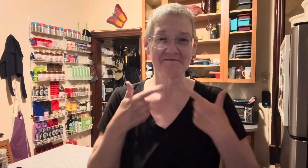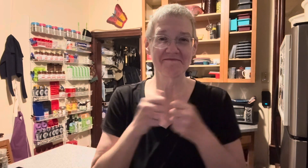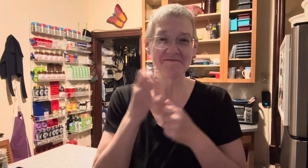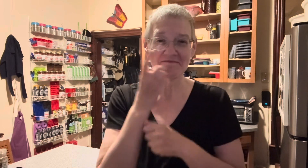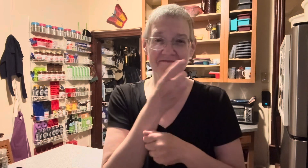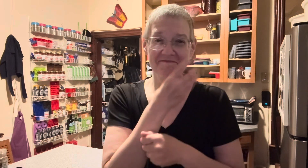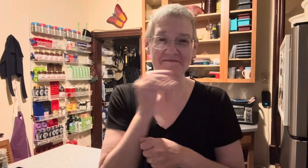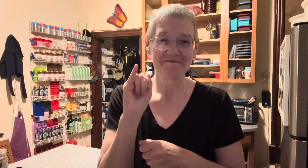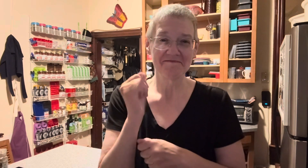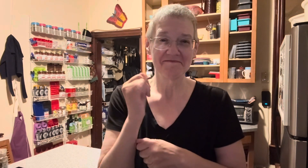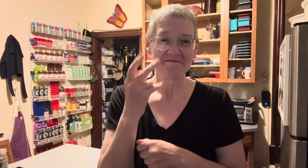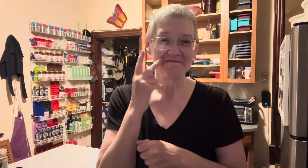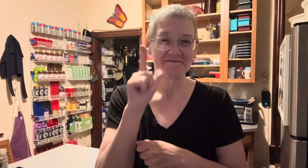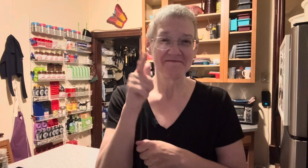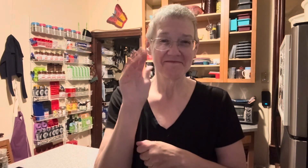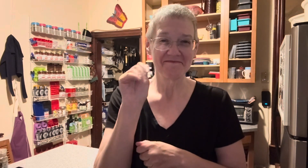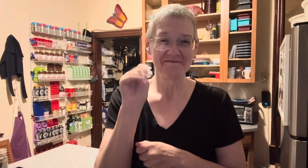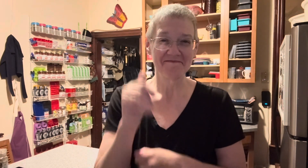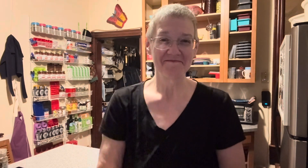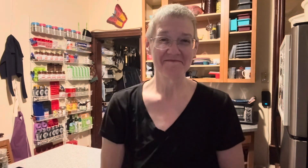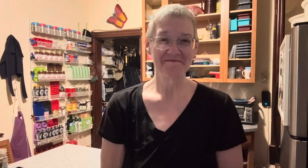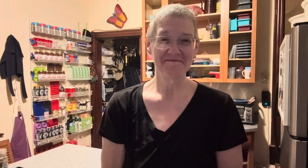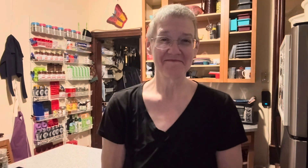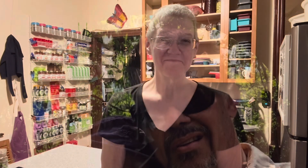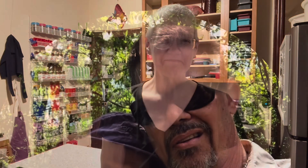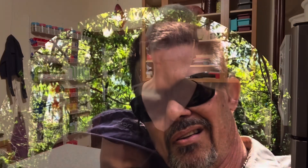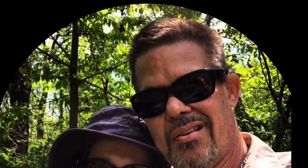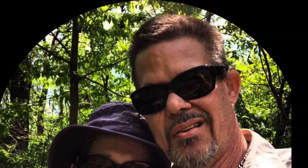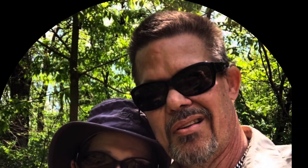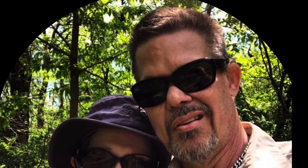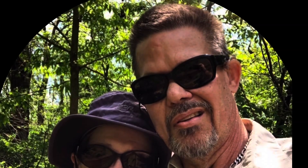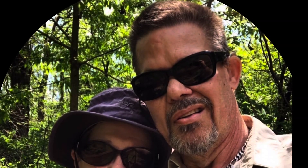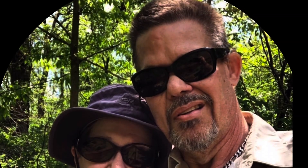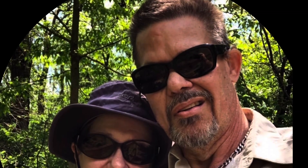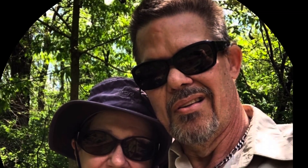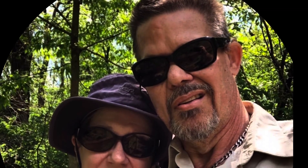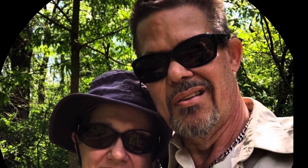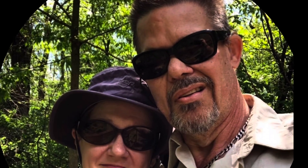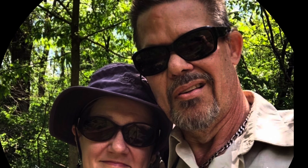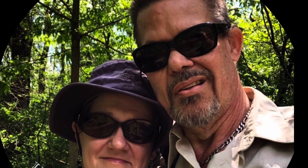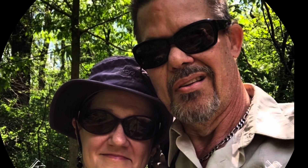Thank you for visiting Keto Living with Dale and Judith. See you later. Bye-bye.